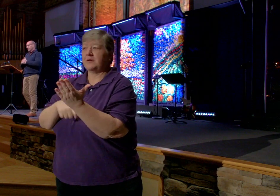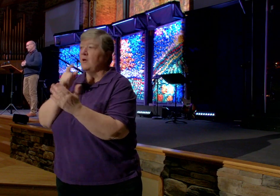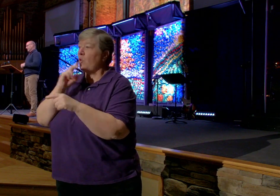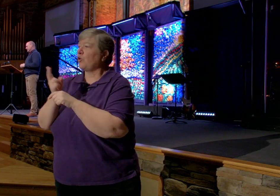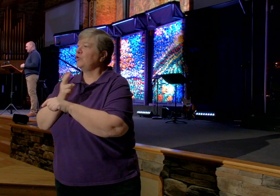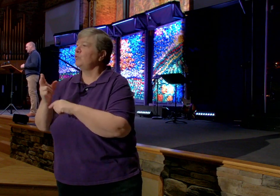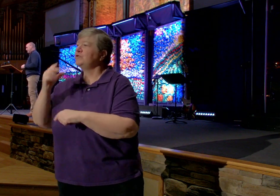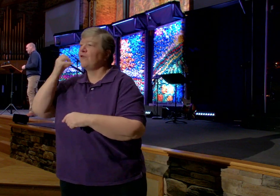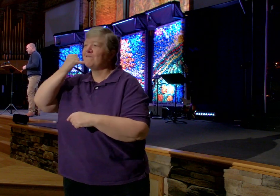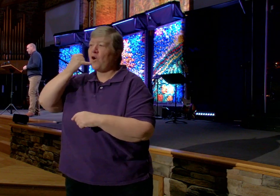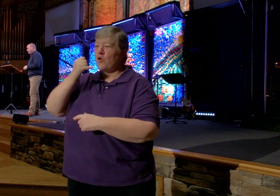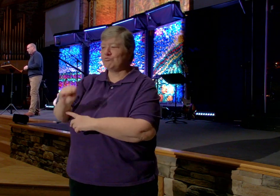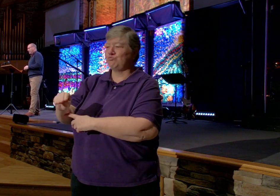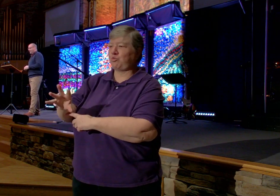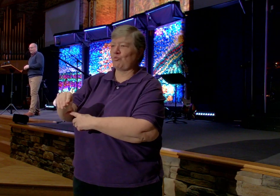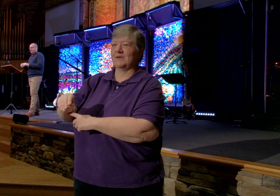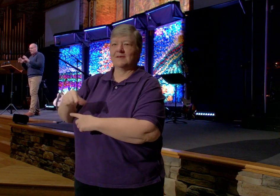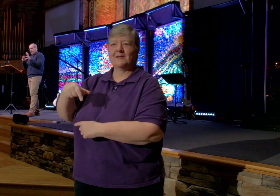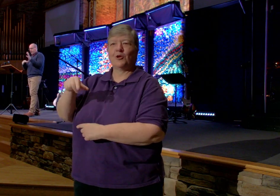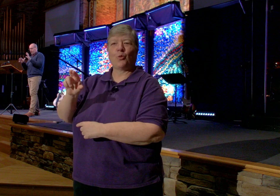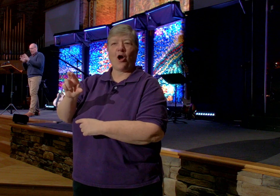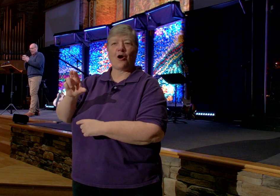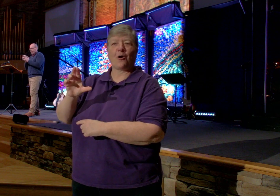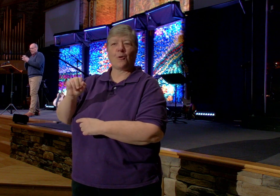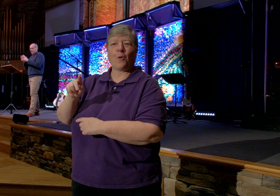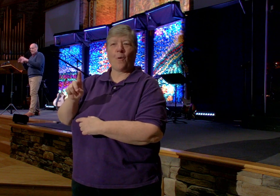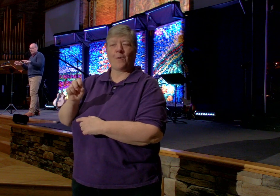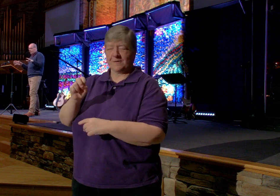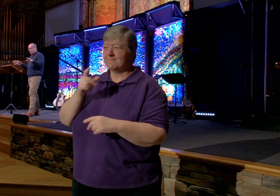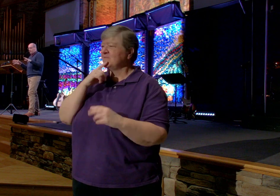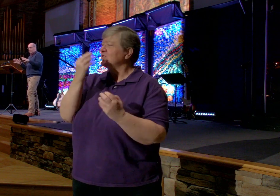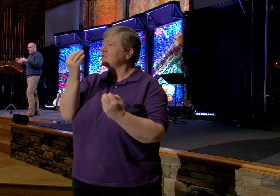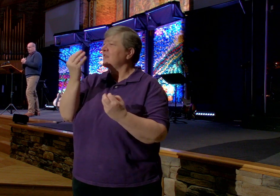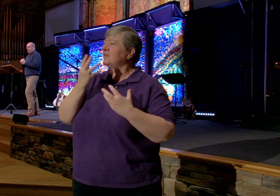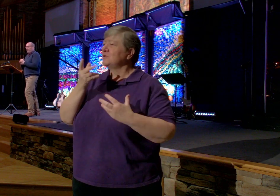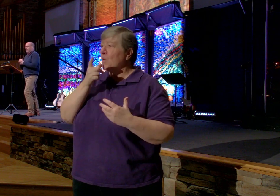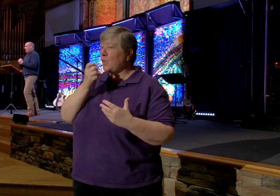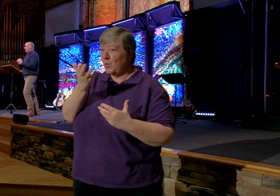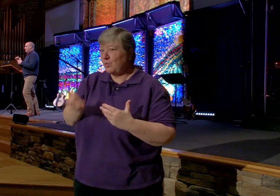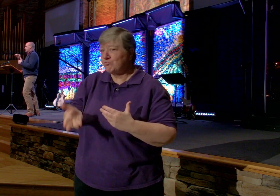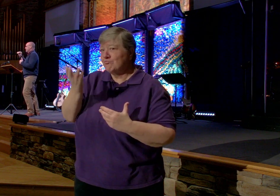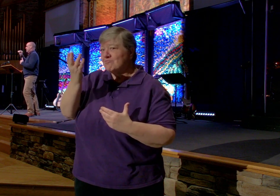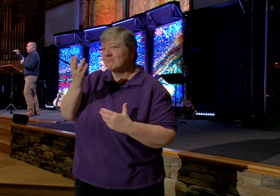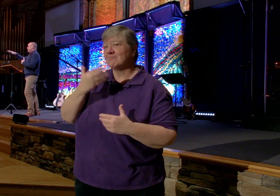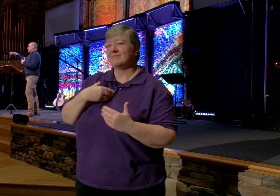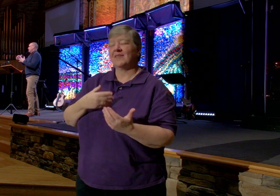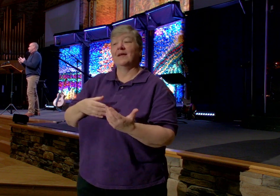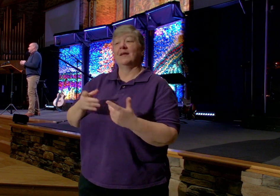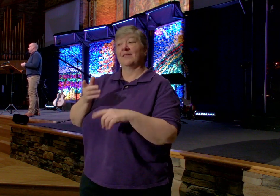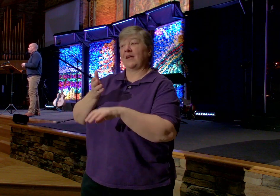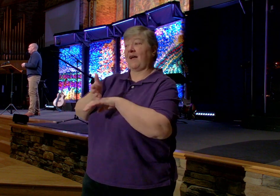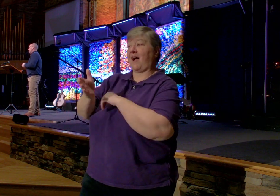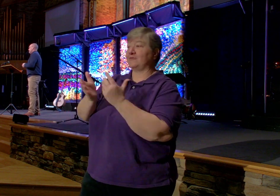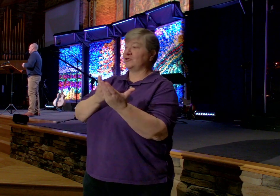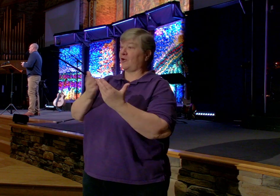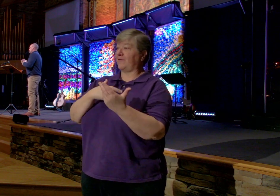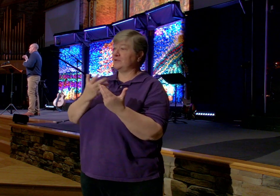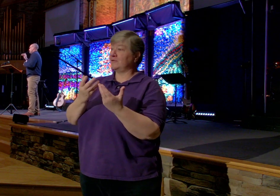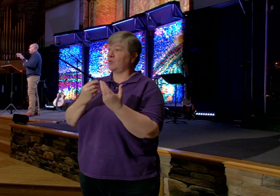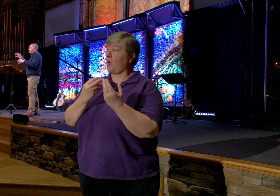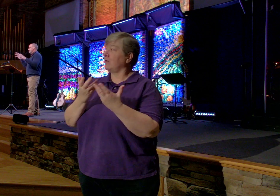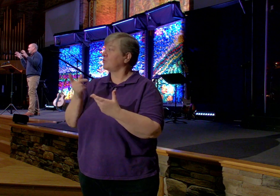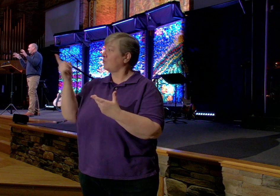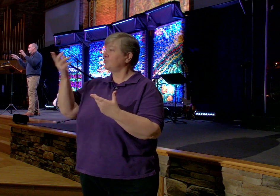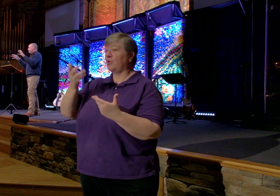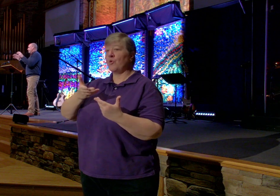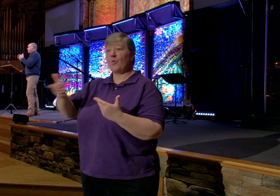You can also use your phone and just scan the code there, and you can just let us know who you are. Also, after the service,